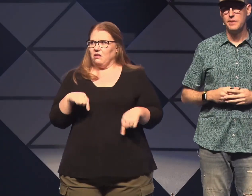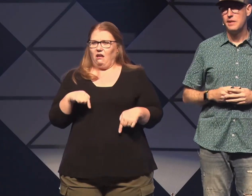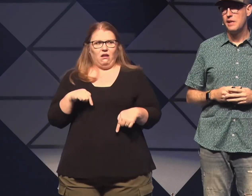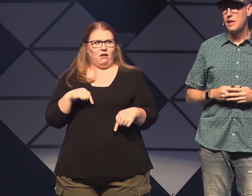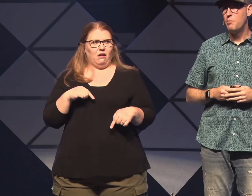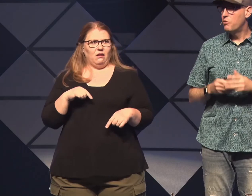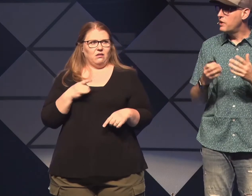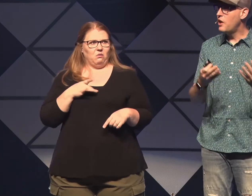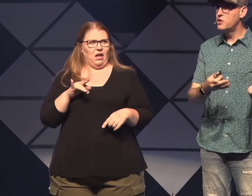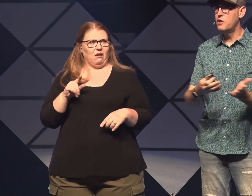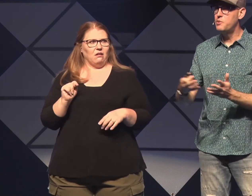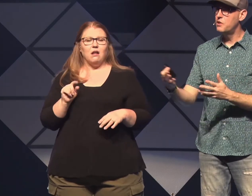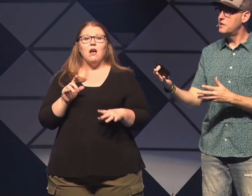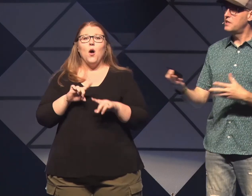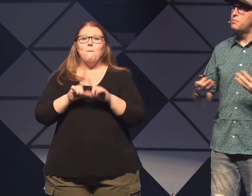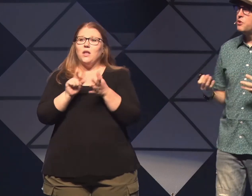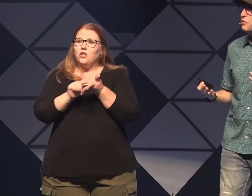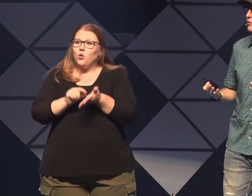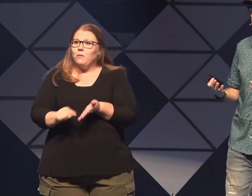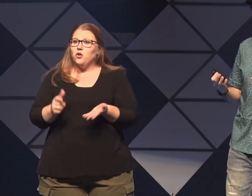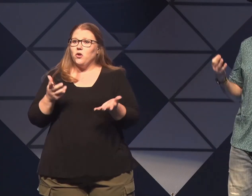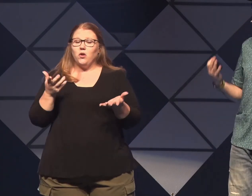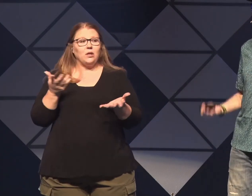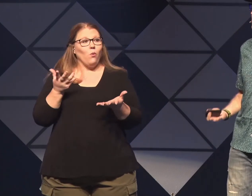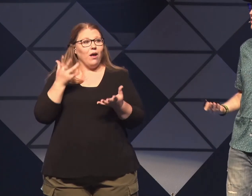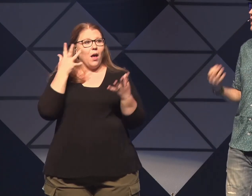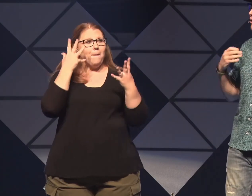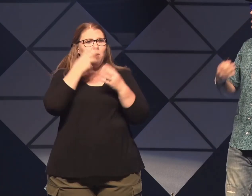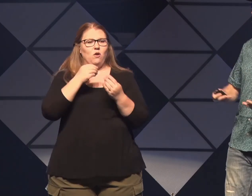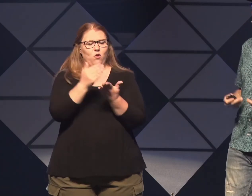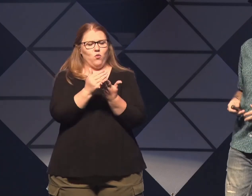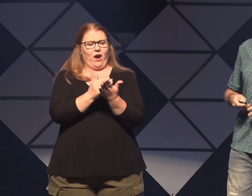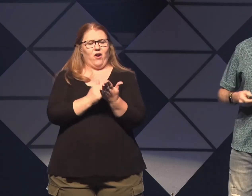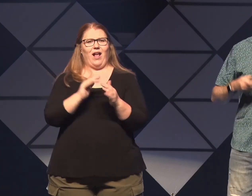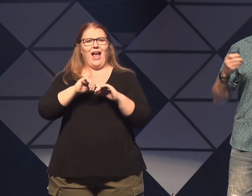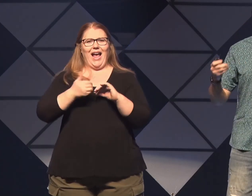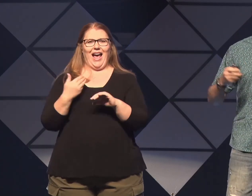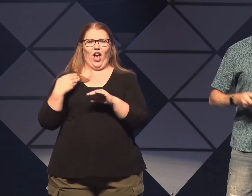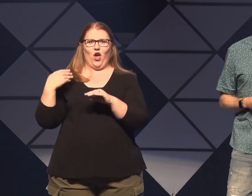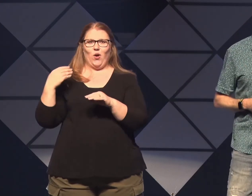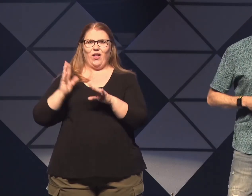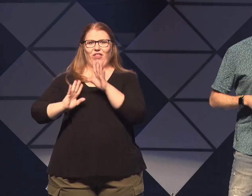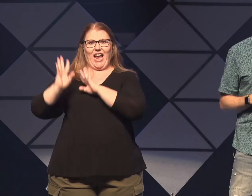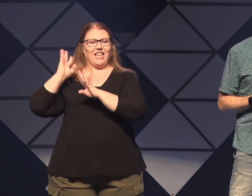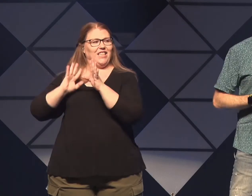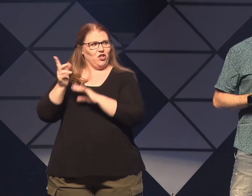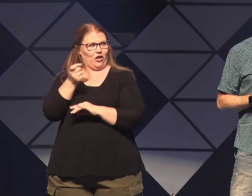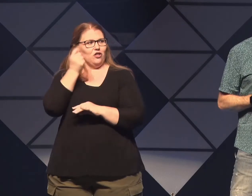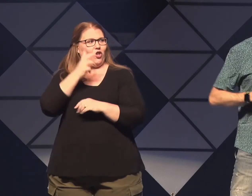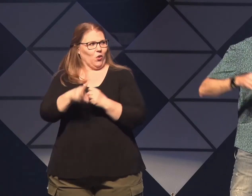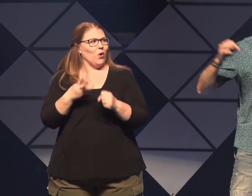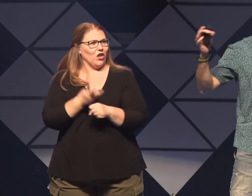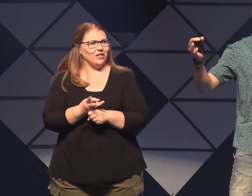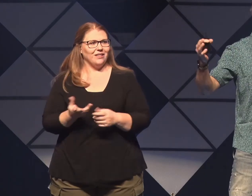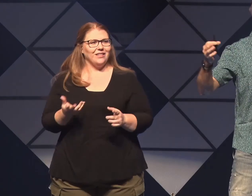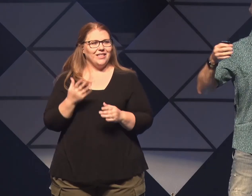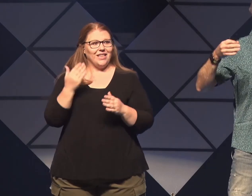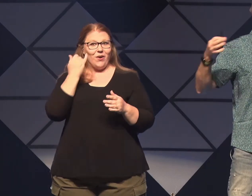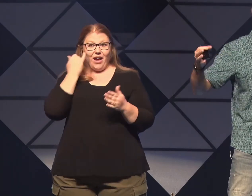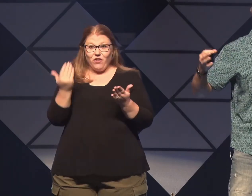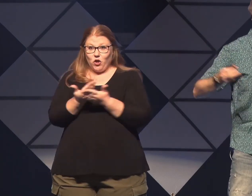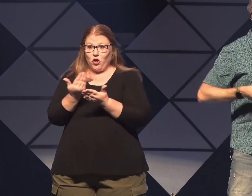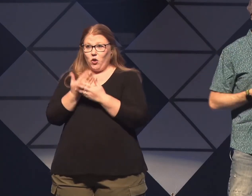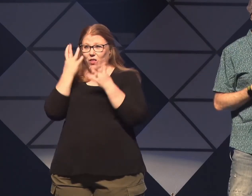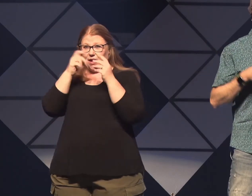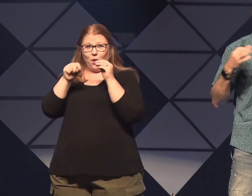in. But really our scripture is this beautiful record of how our spiritual ancestors made sense of the world. Right? And so if you're new to kind of